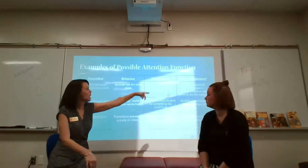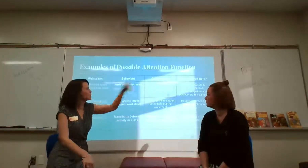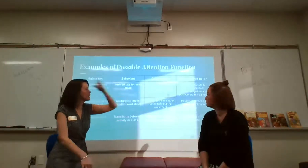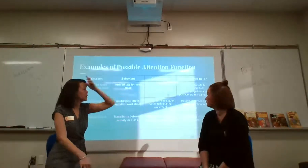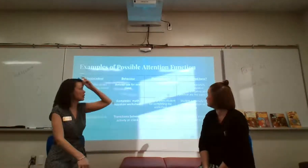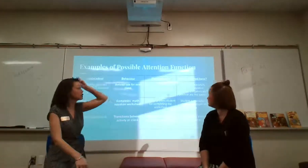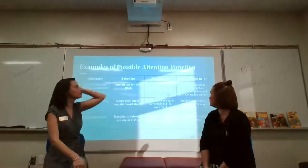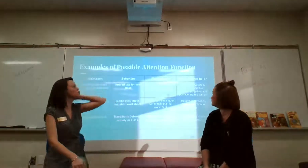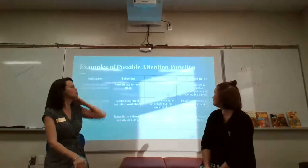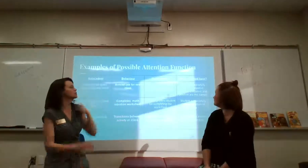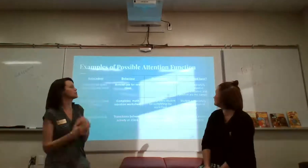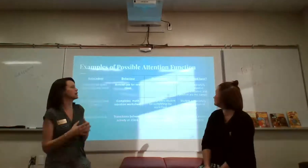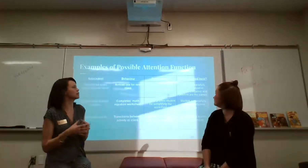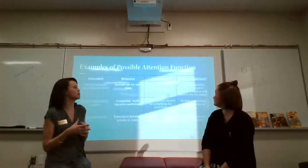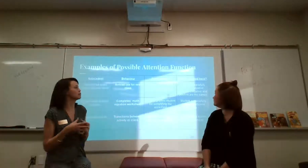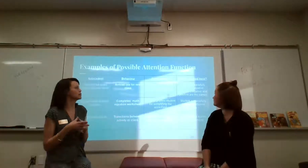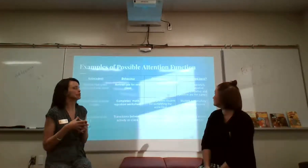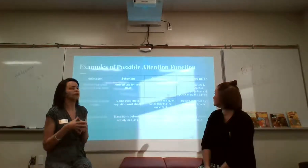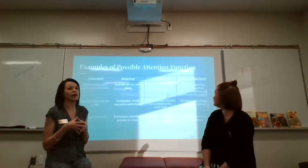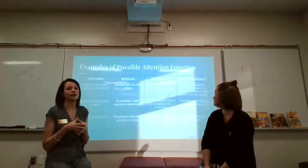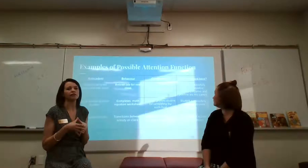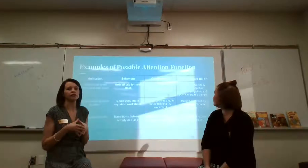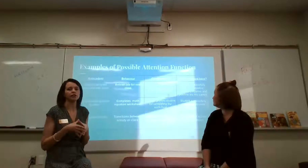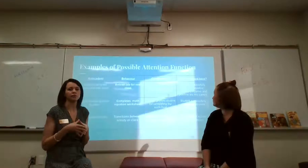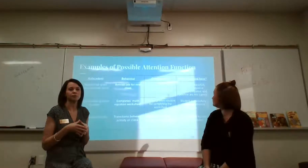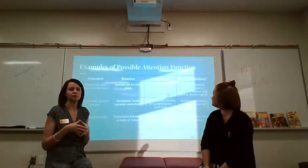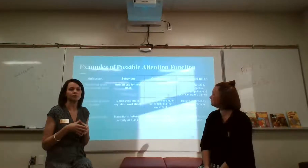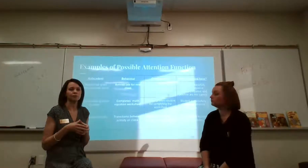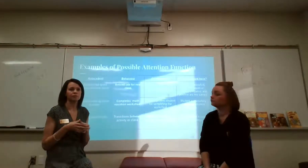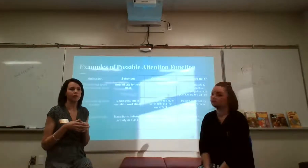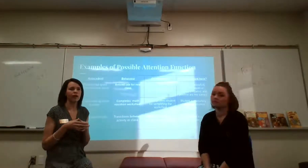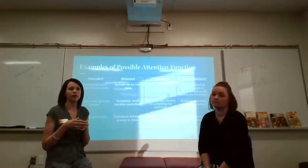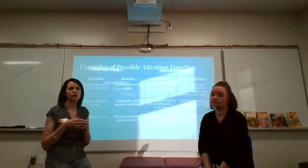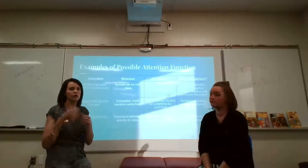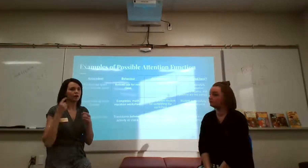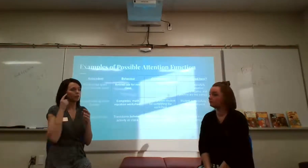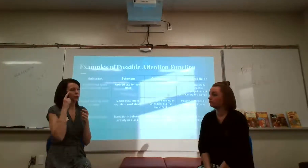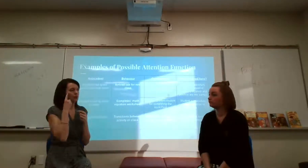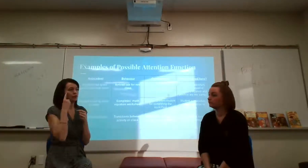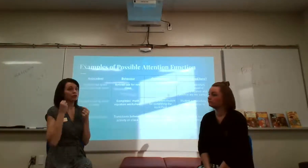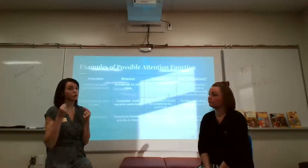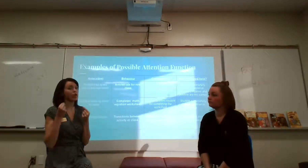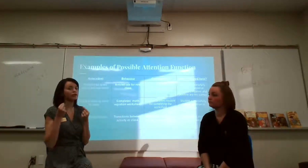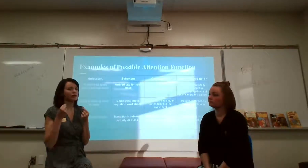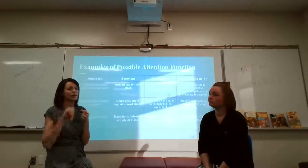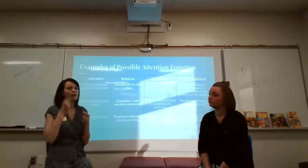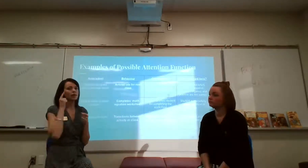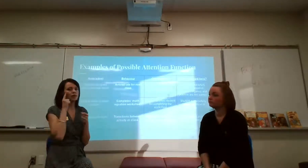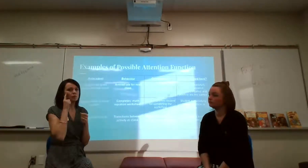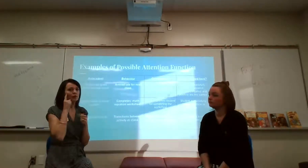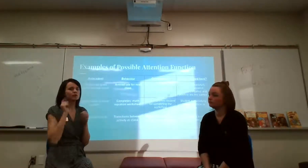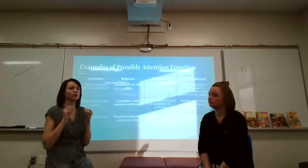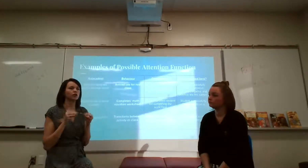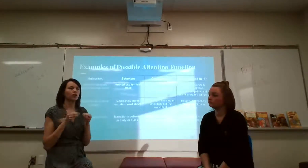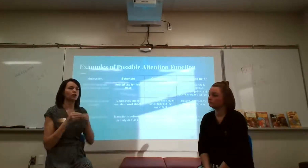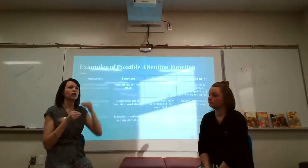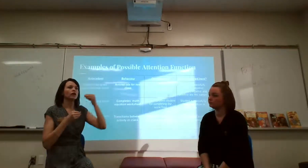happening here is the student successfully received negative attention. So again, the student doesn't want it, but the brain is going to go,